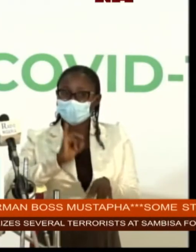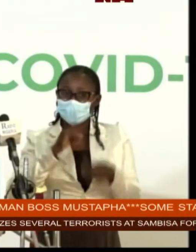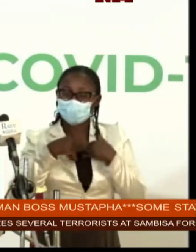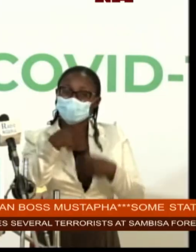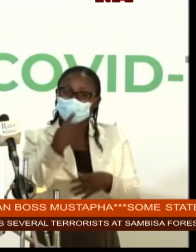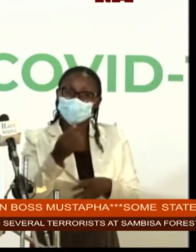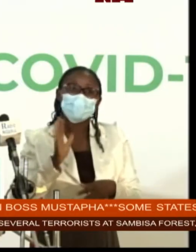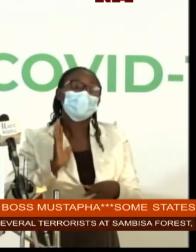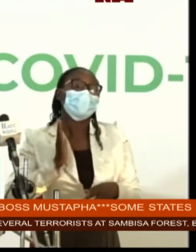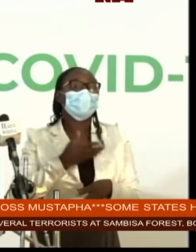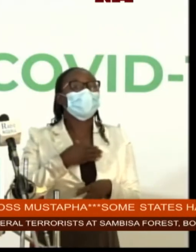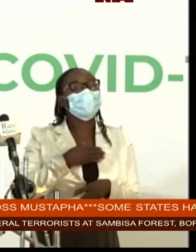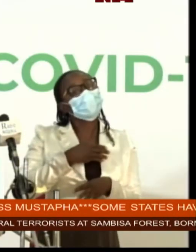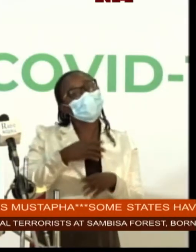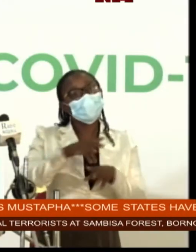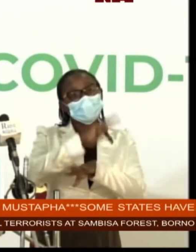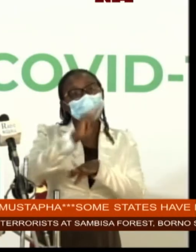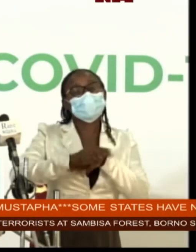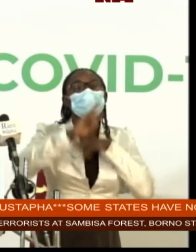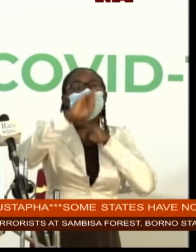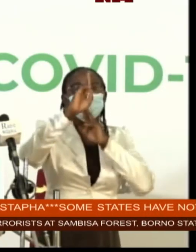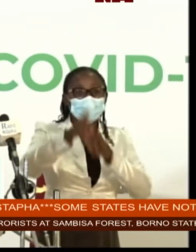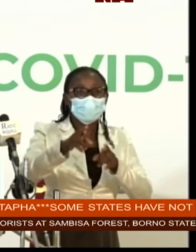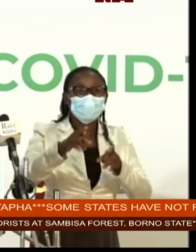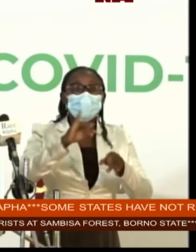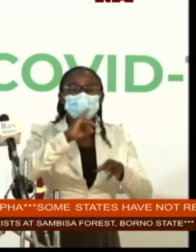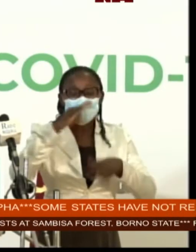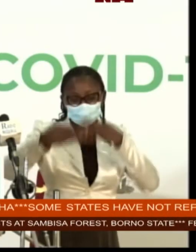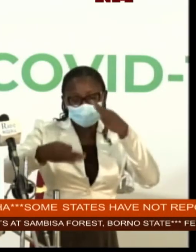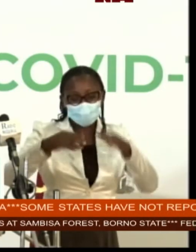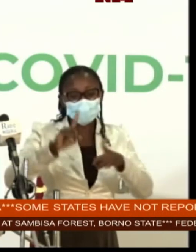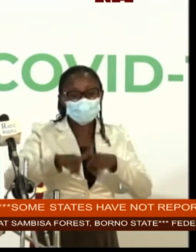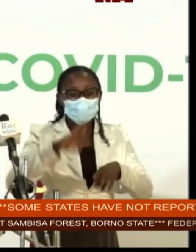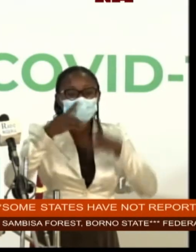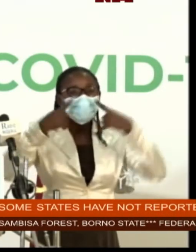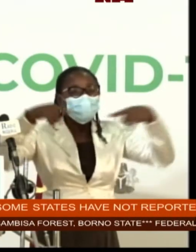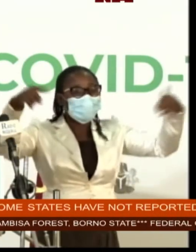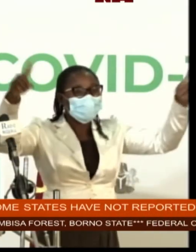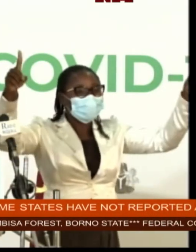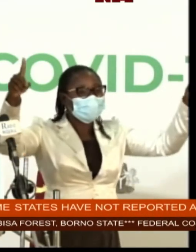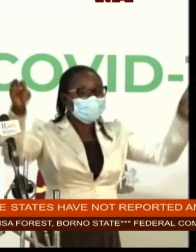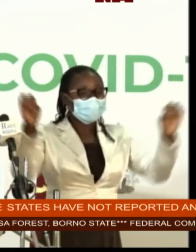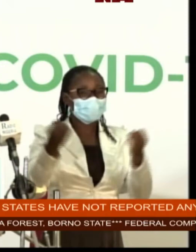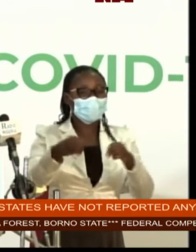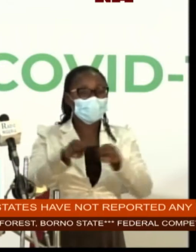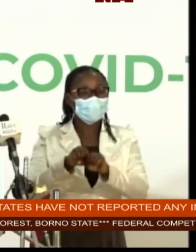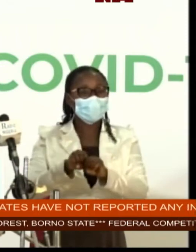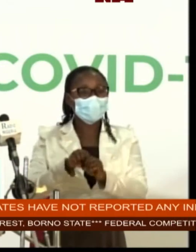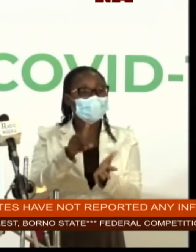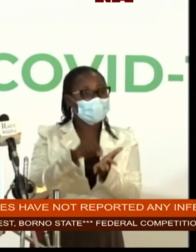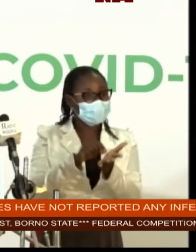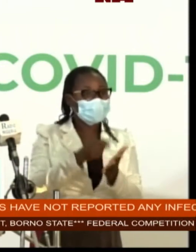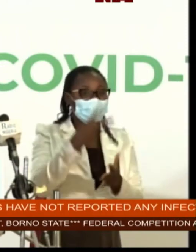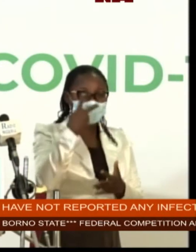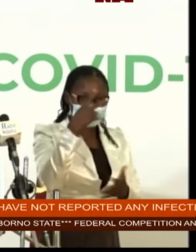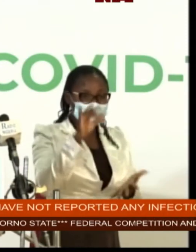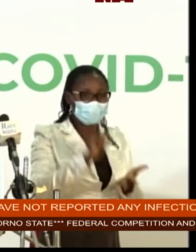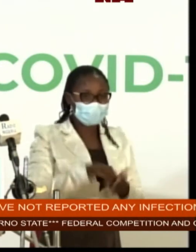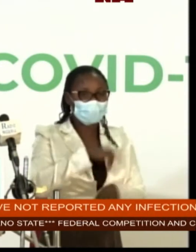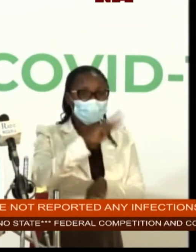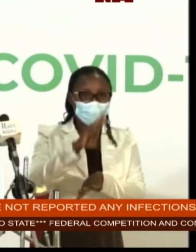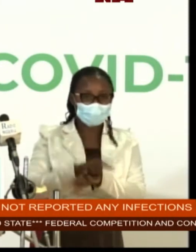has been adjudged to be successful. Even the media itself has adjudged our national response to be